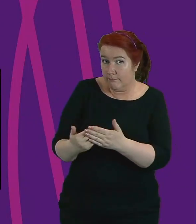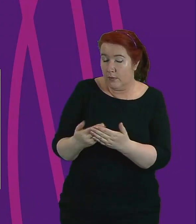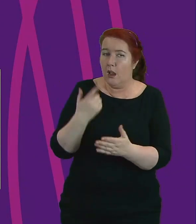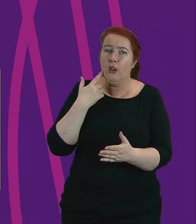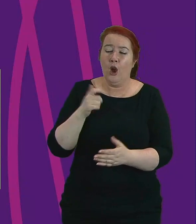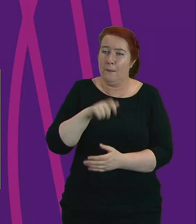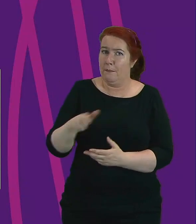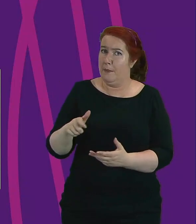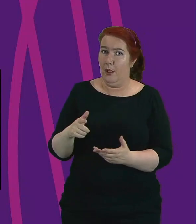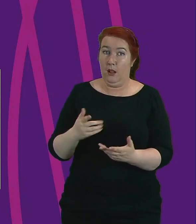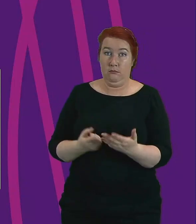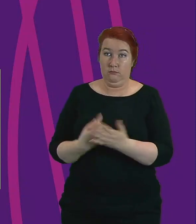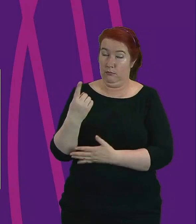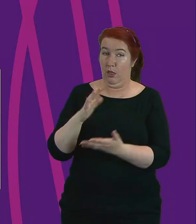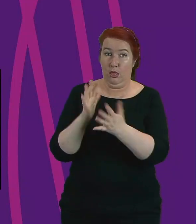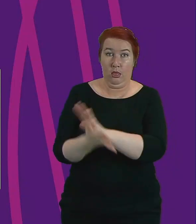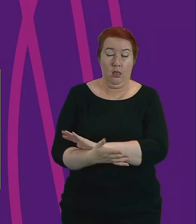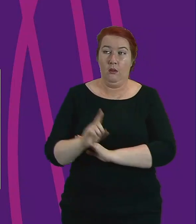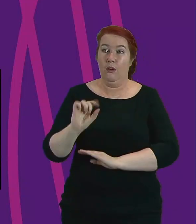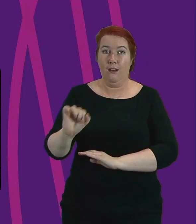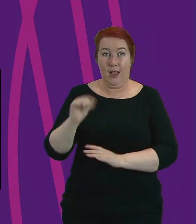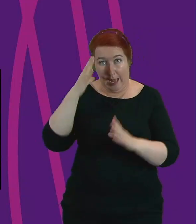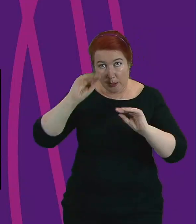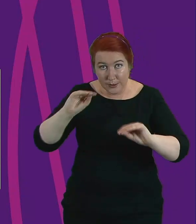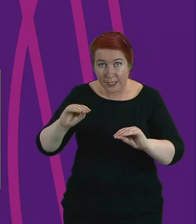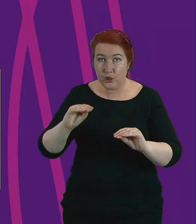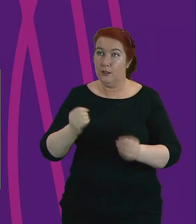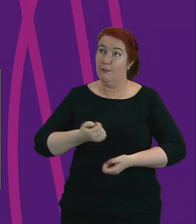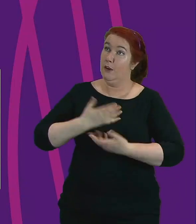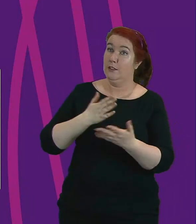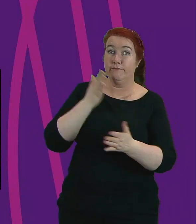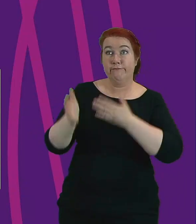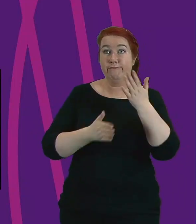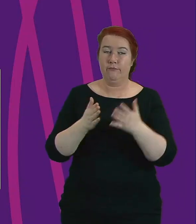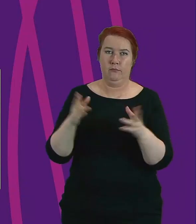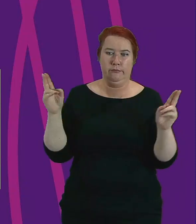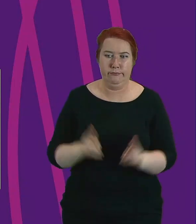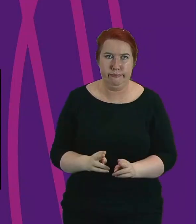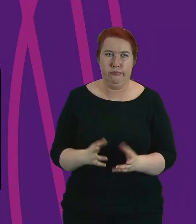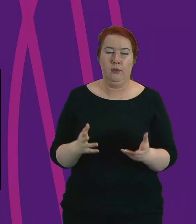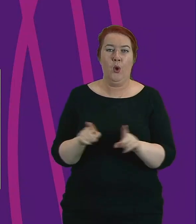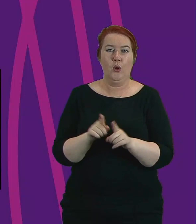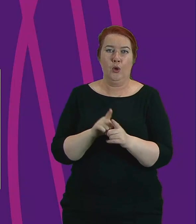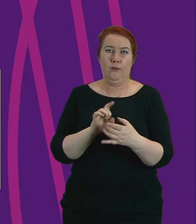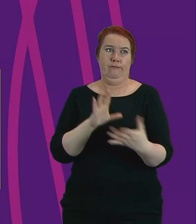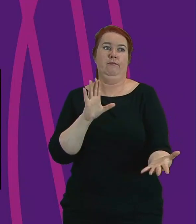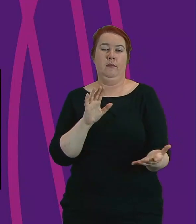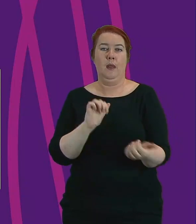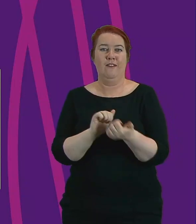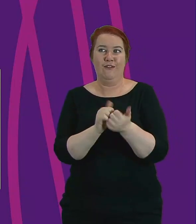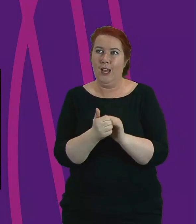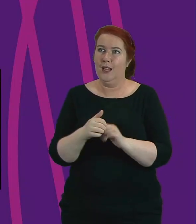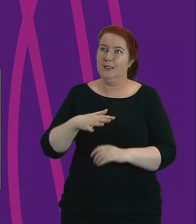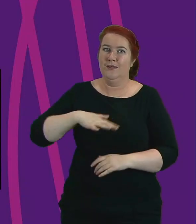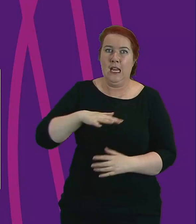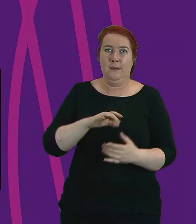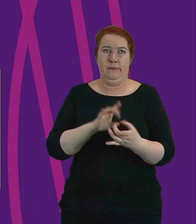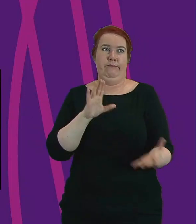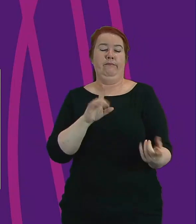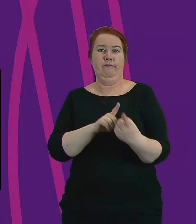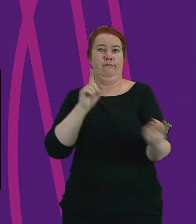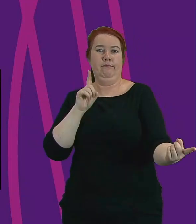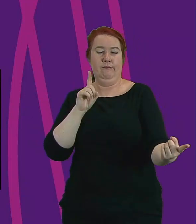experienced the disruption of their education, removal of freedom, and loss of contact with peers and loved ones. It is inevitable, therefore, that more